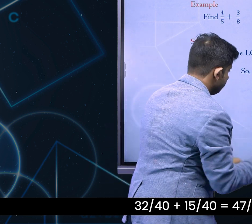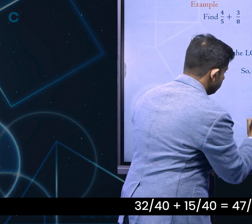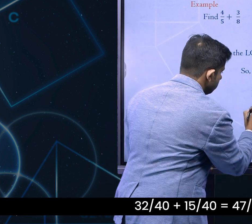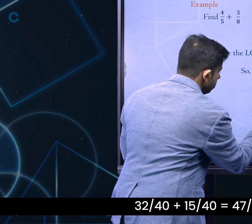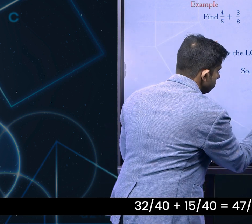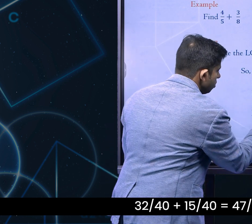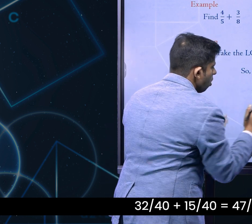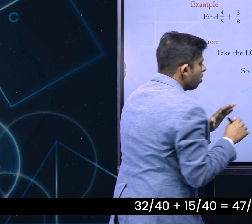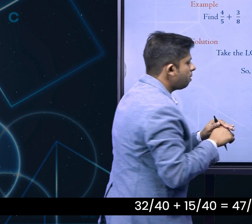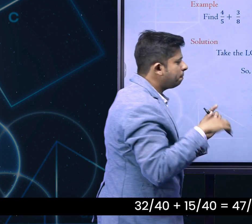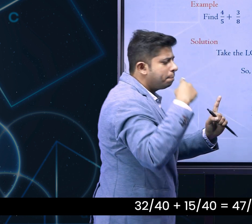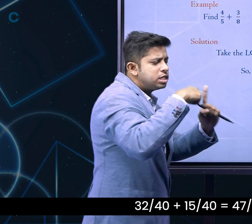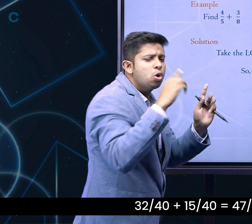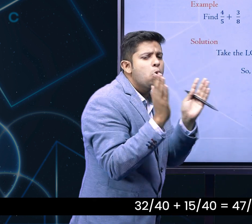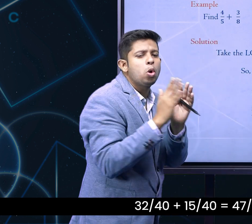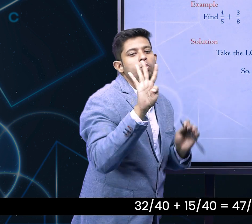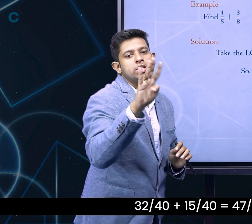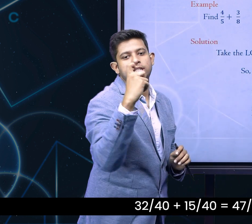which is equal to 17 by 40.